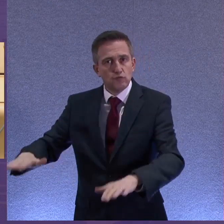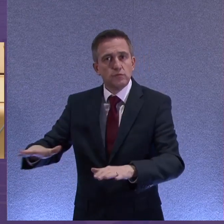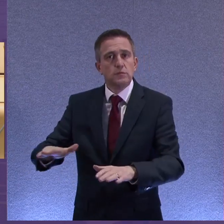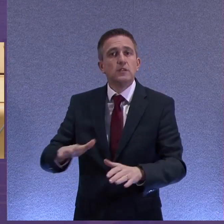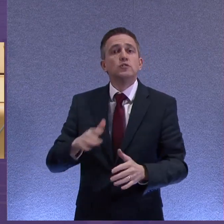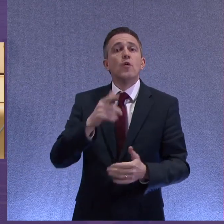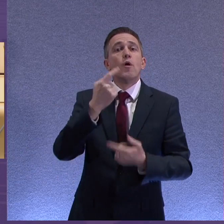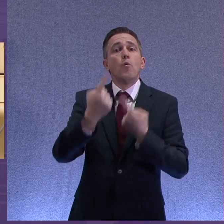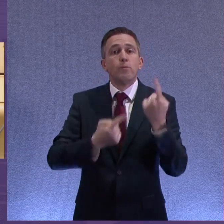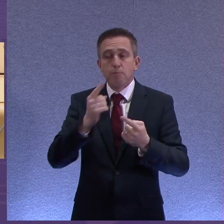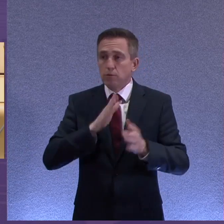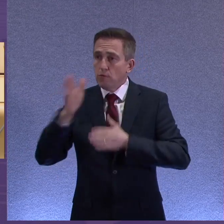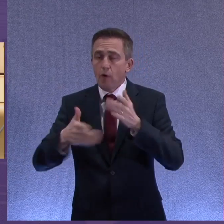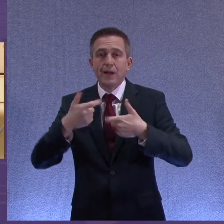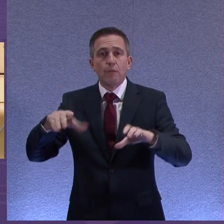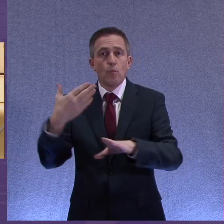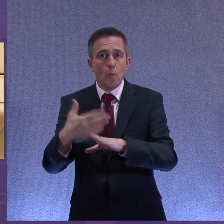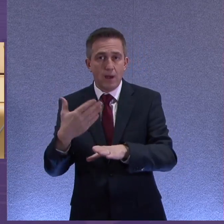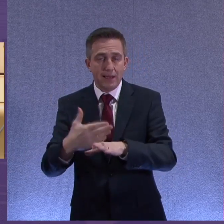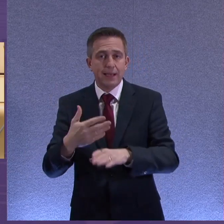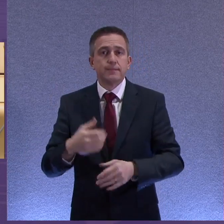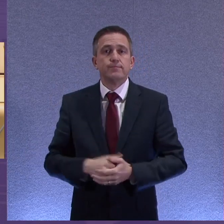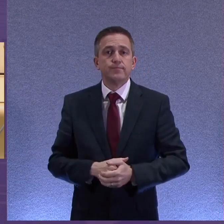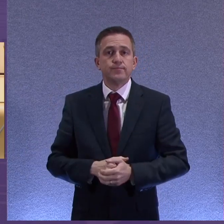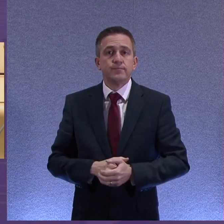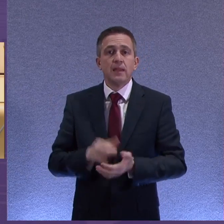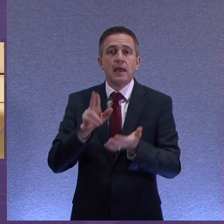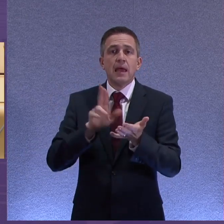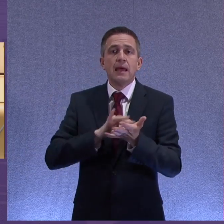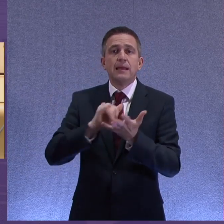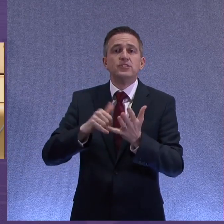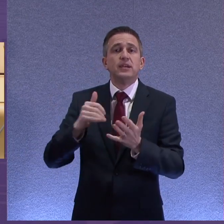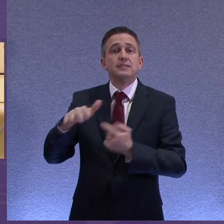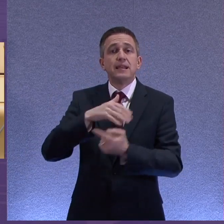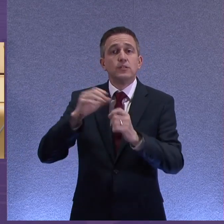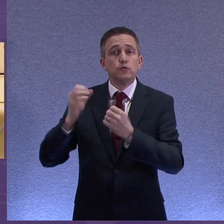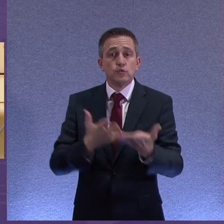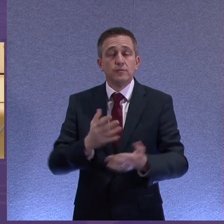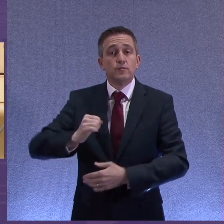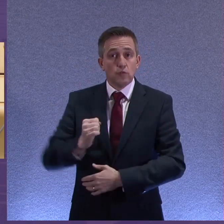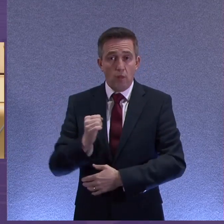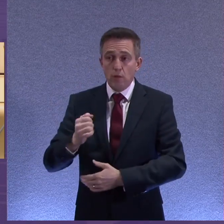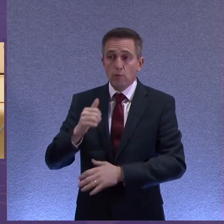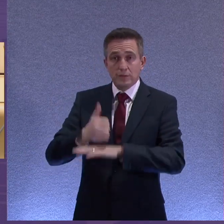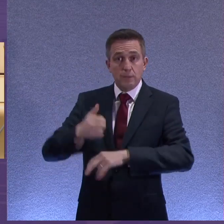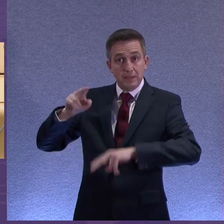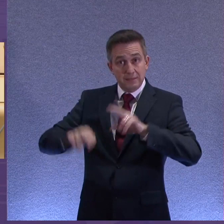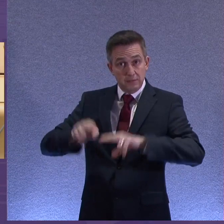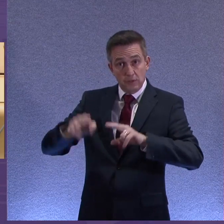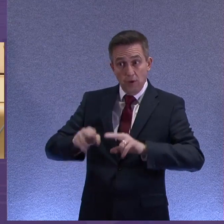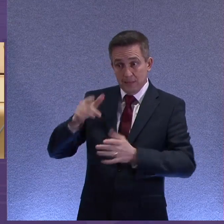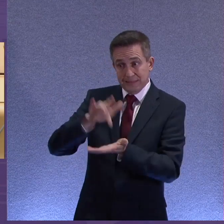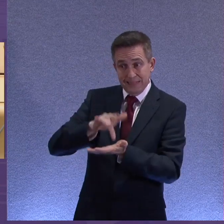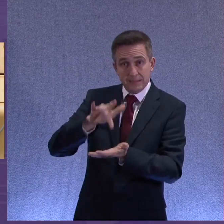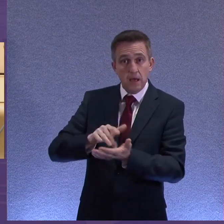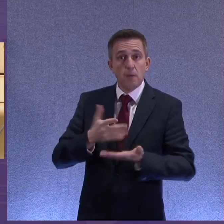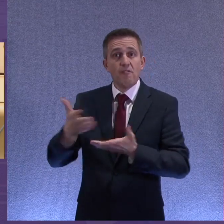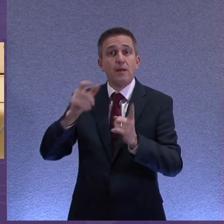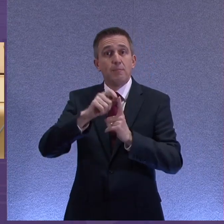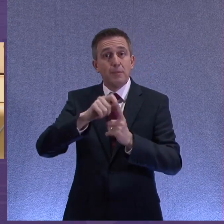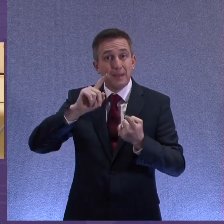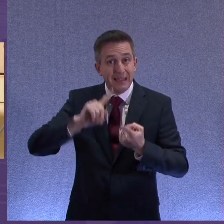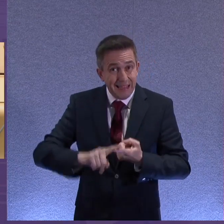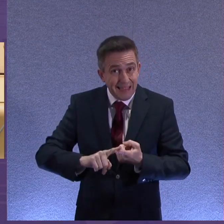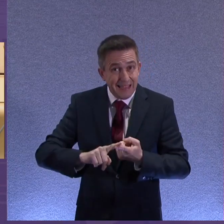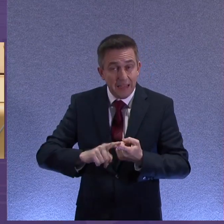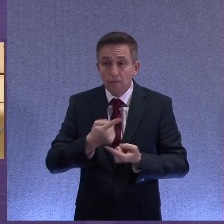critical roles. A triage centre through NHS National Services for Scotland for urgent supplies of PPE for